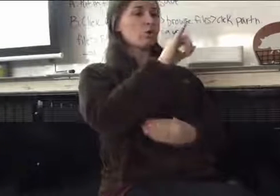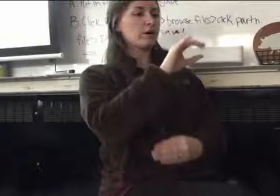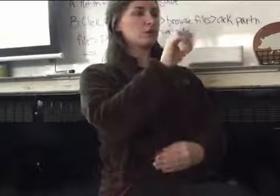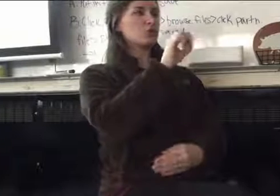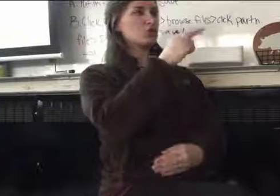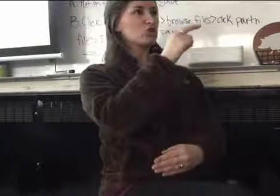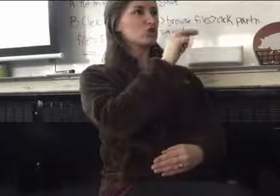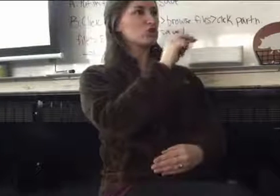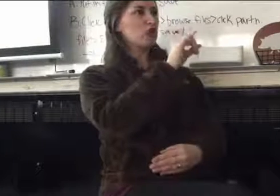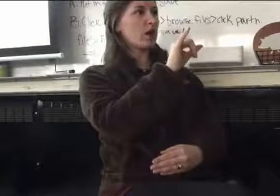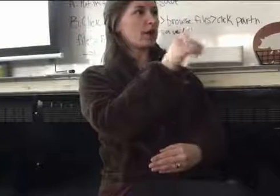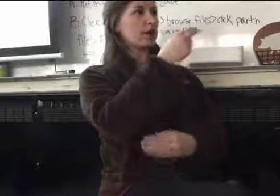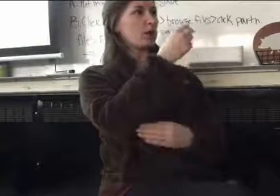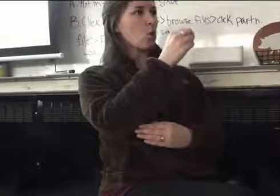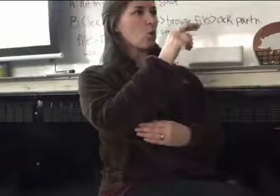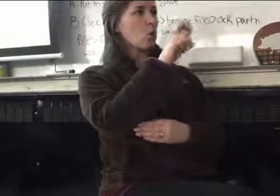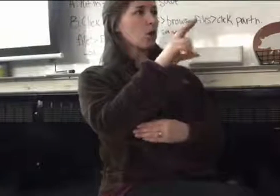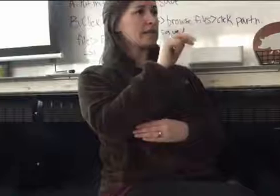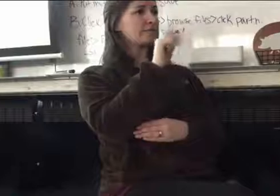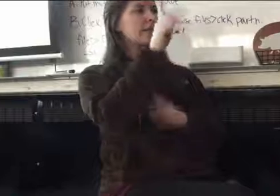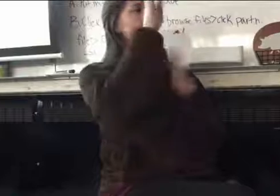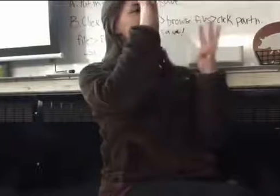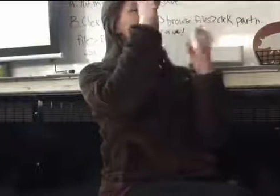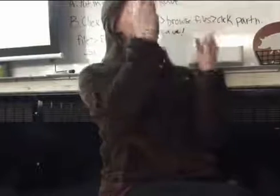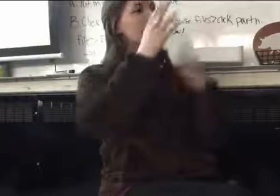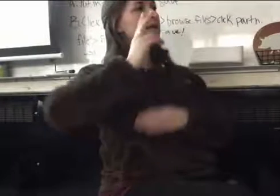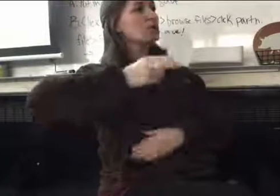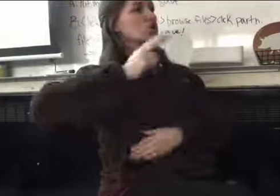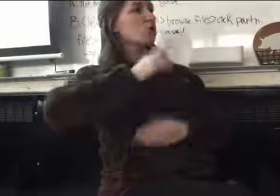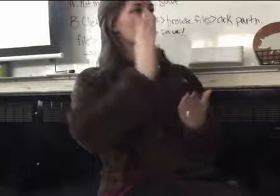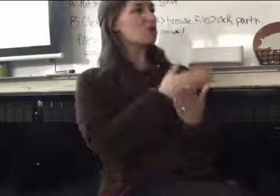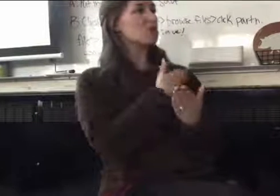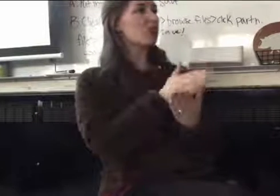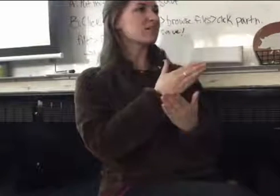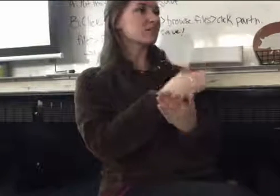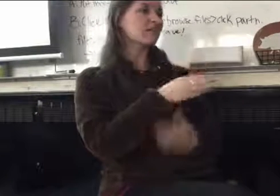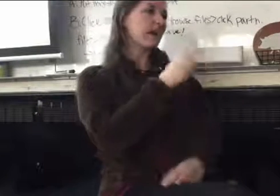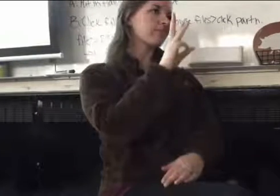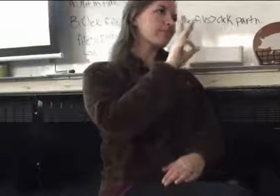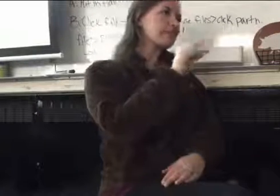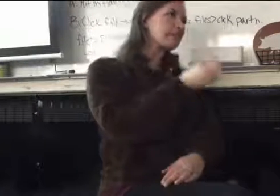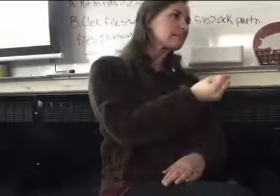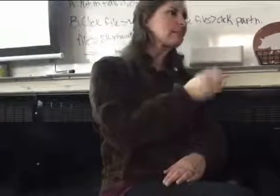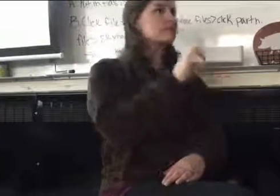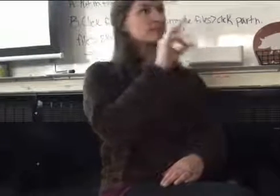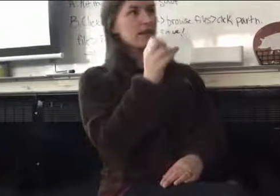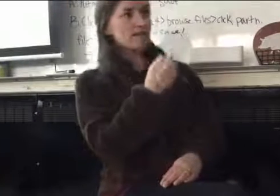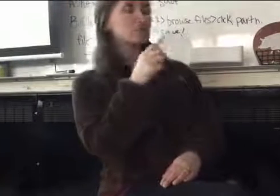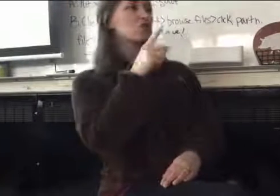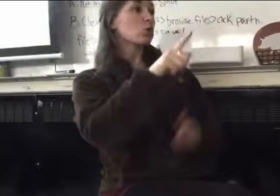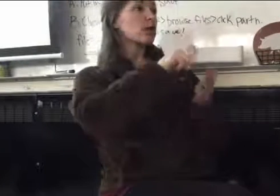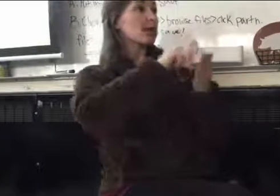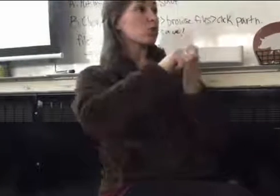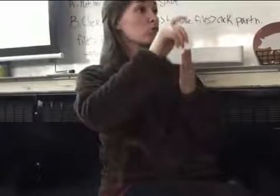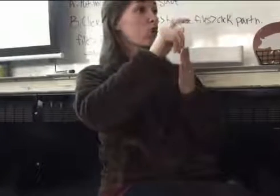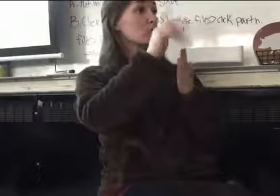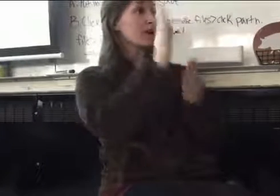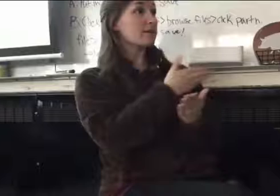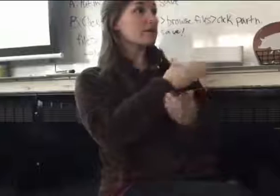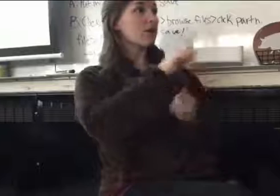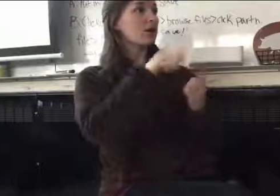historical songs when he was around in like the 70s and 60s. And so he wrote this song about the Battle of Bull Run that really gives a